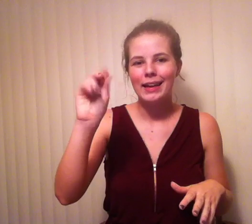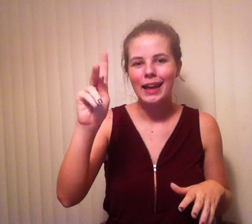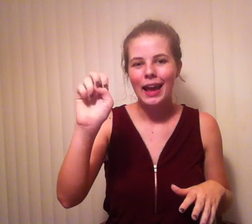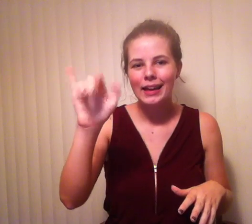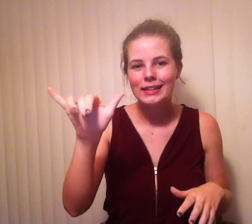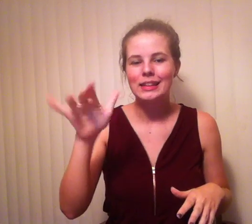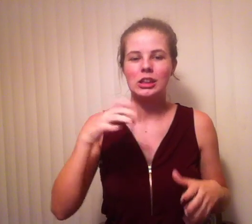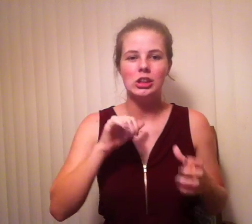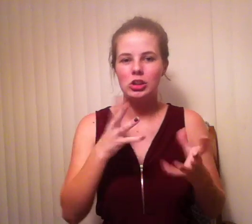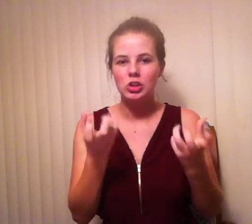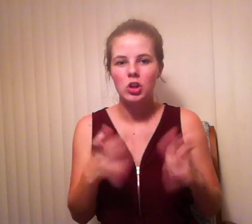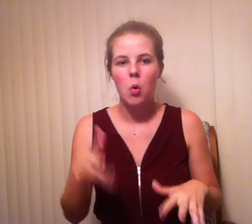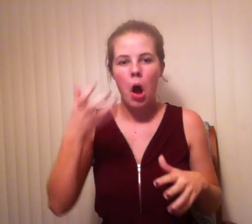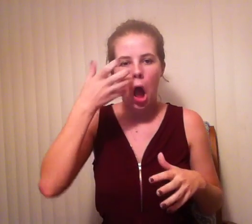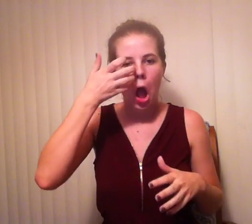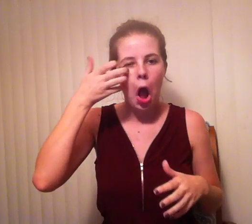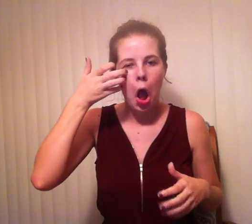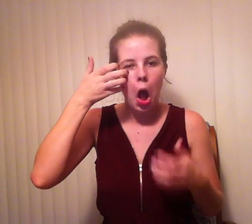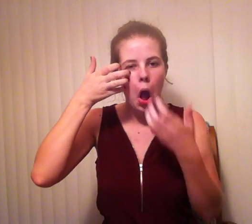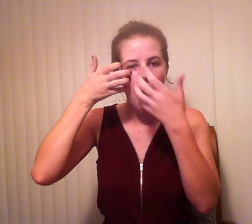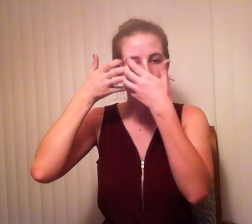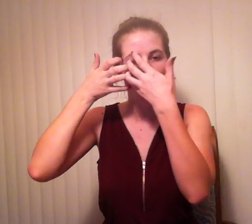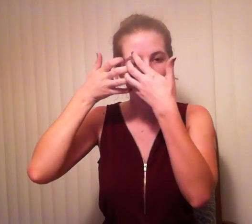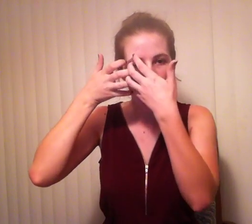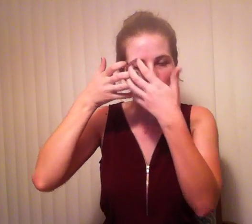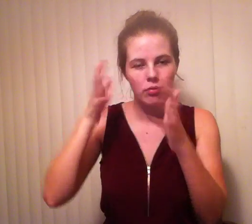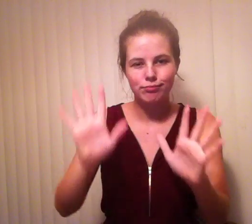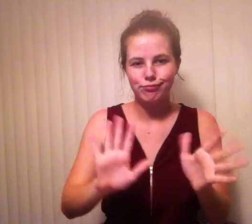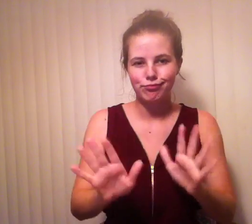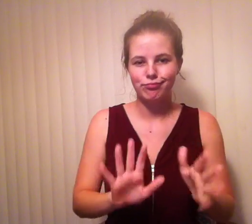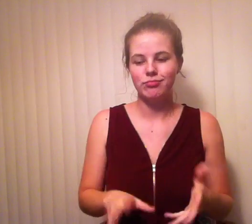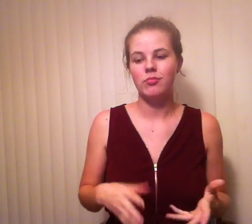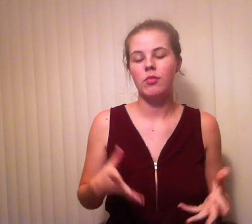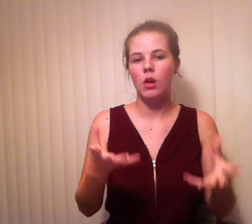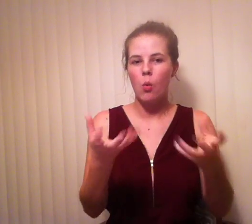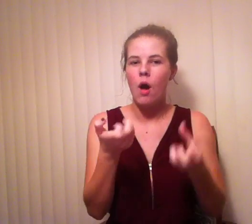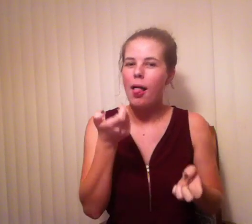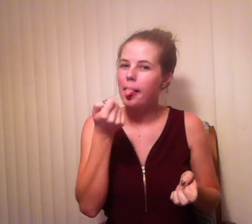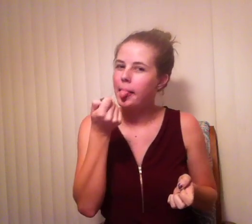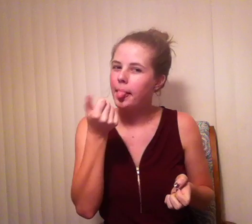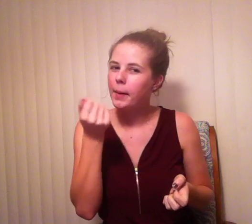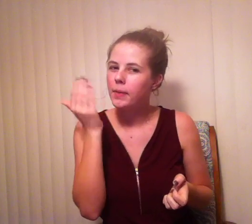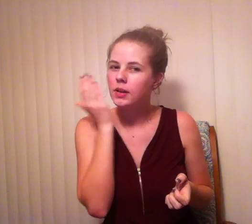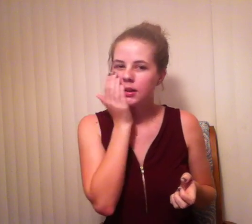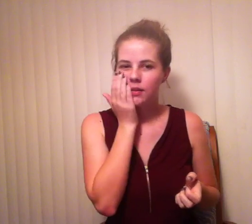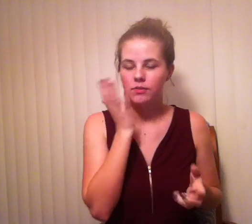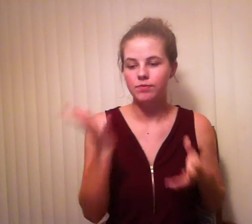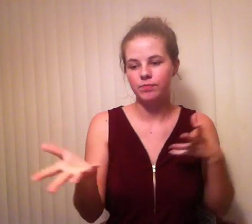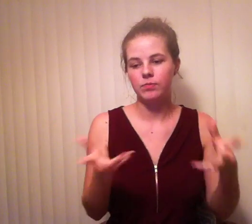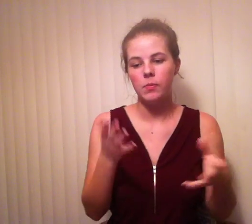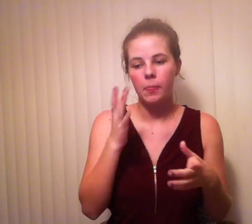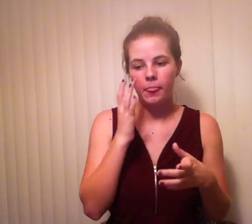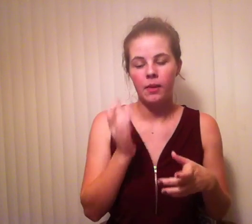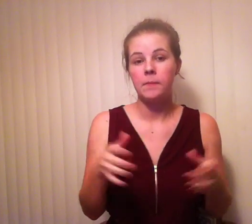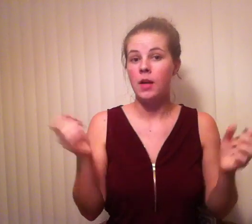lines or anything like that. So I want it to be pretty sparse, just enough to give me the coverage that I'm looking for. And then I'm going to apply some to